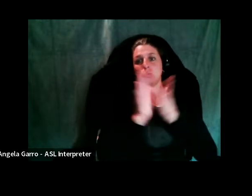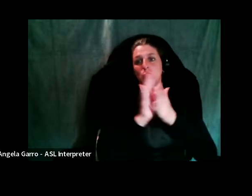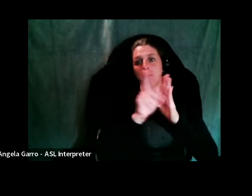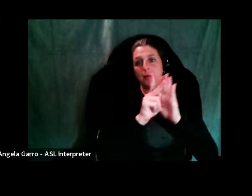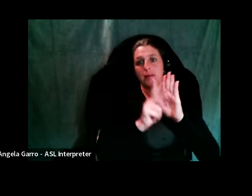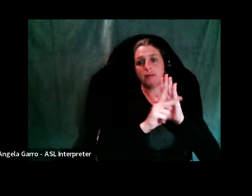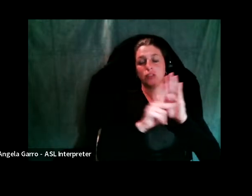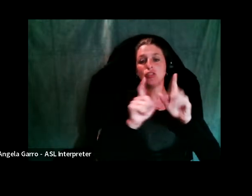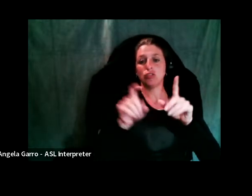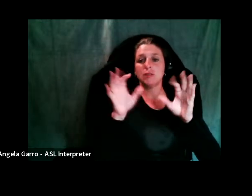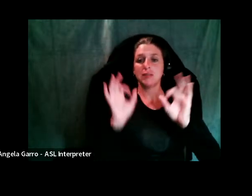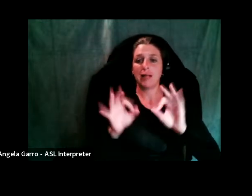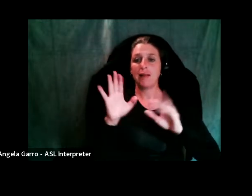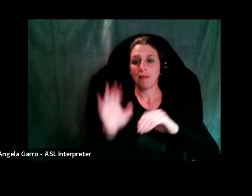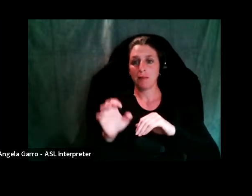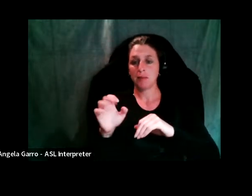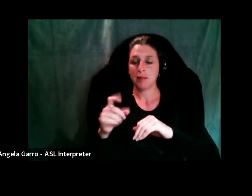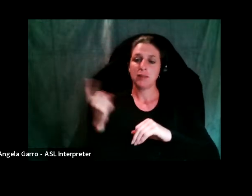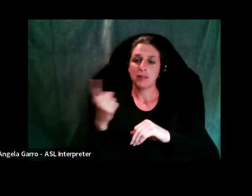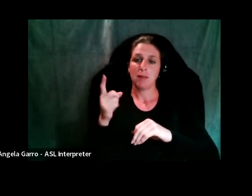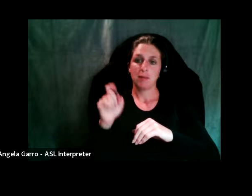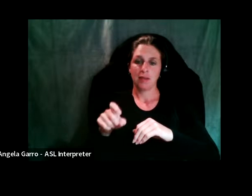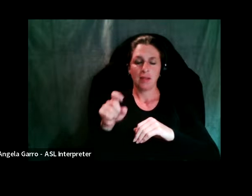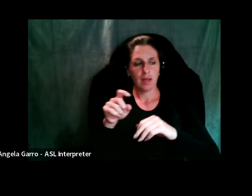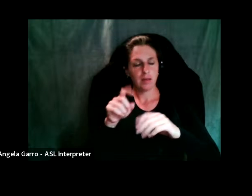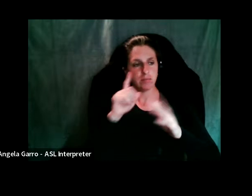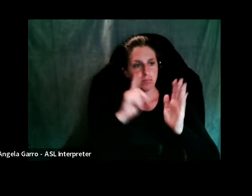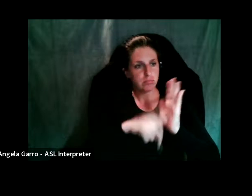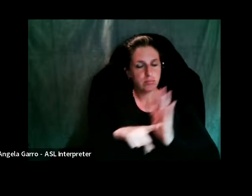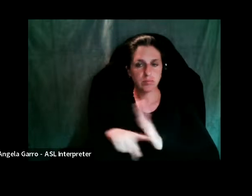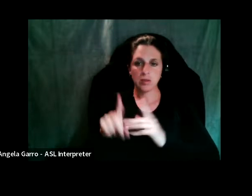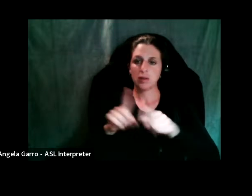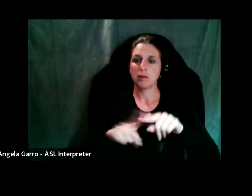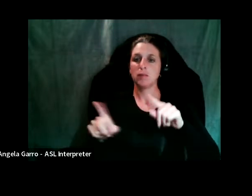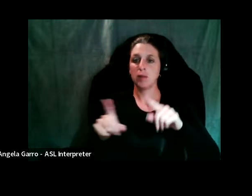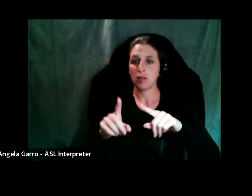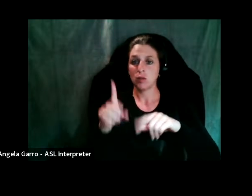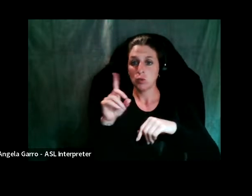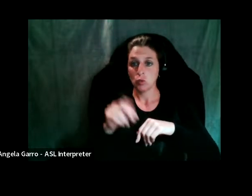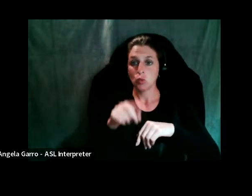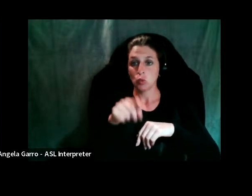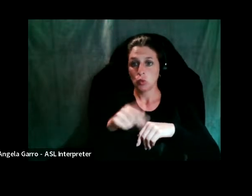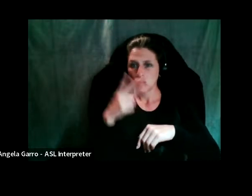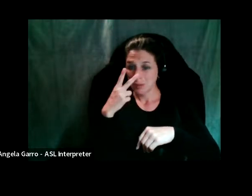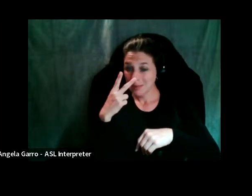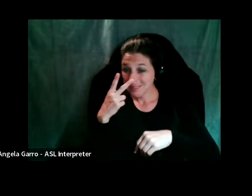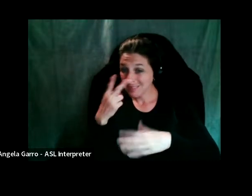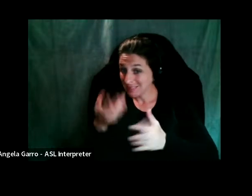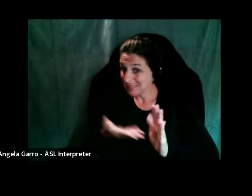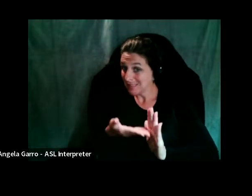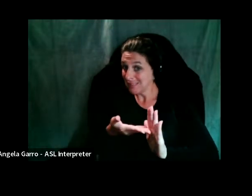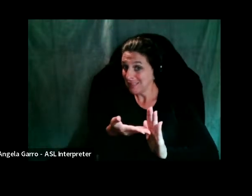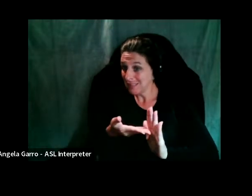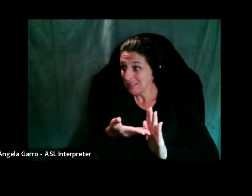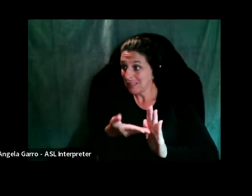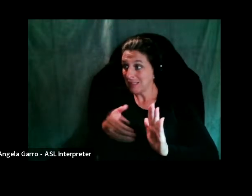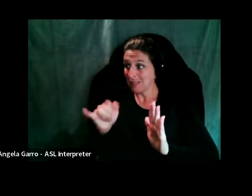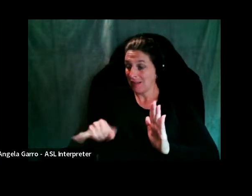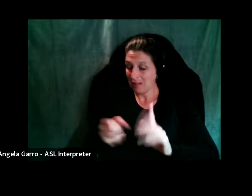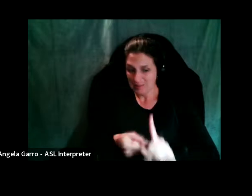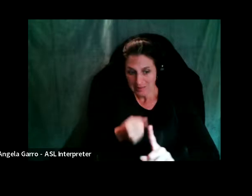definitely be something that is explored, but just in terms of, do you see how this is impacting